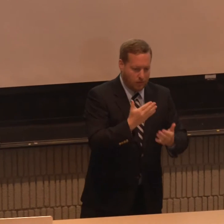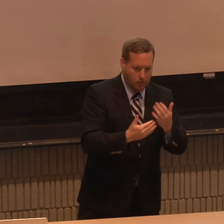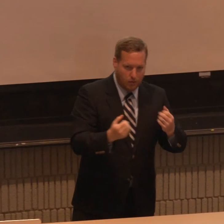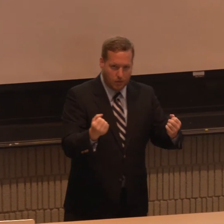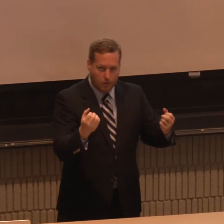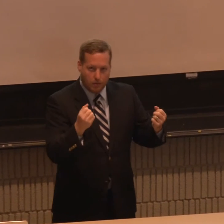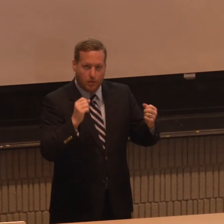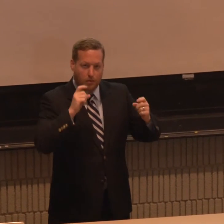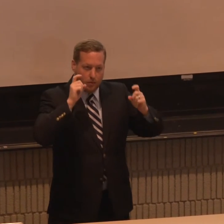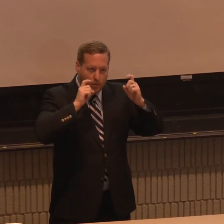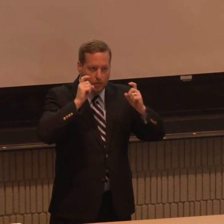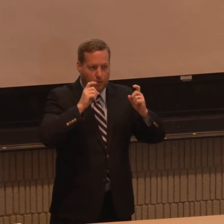in simple signs.